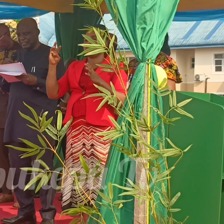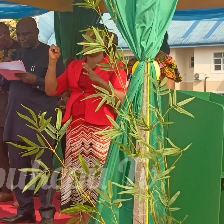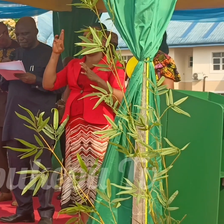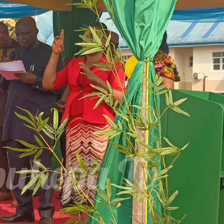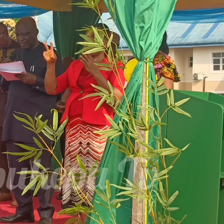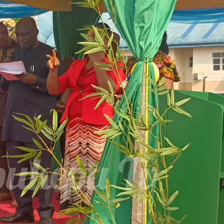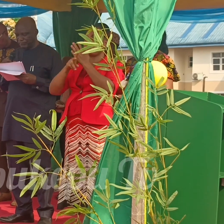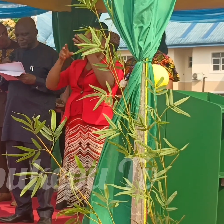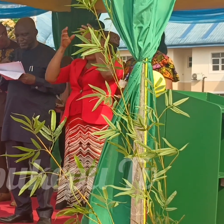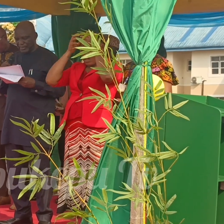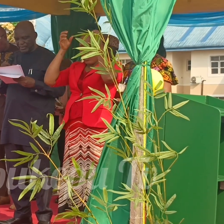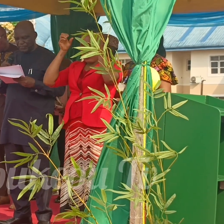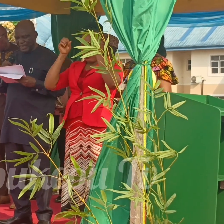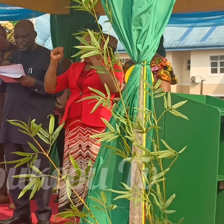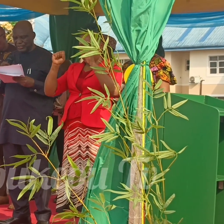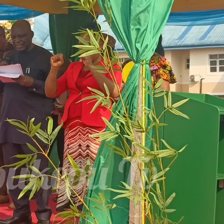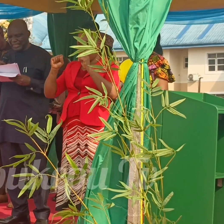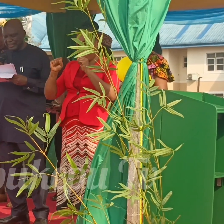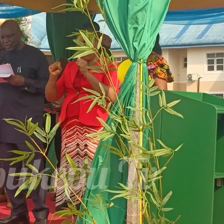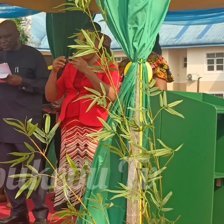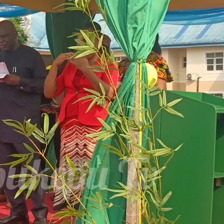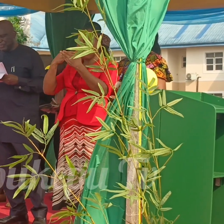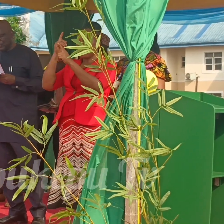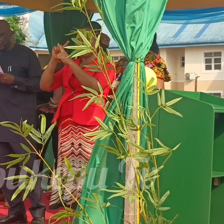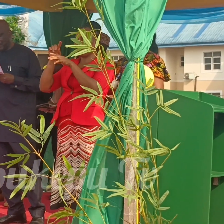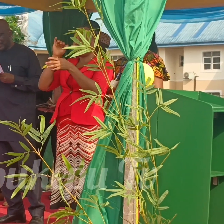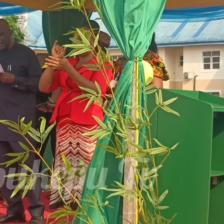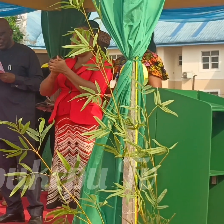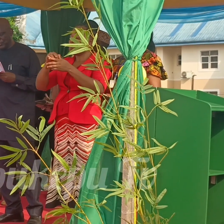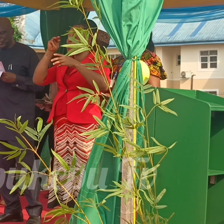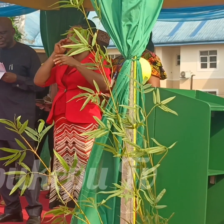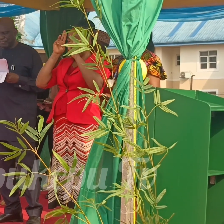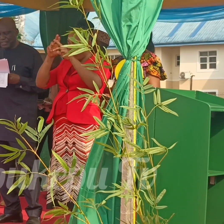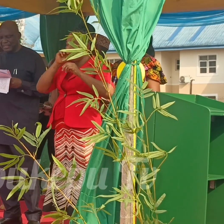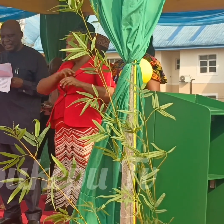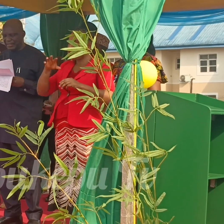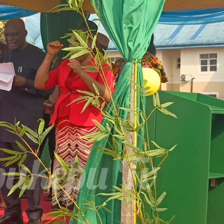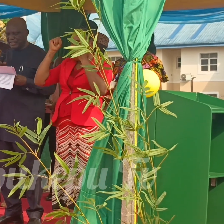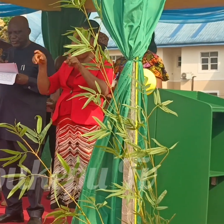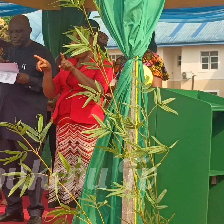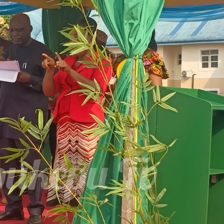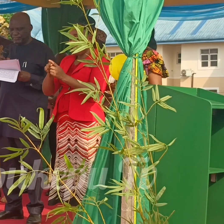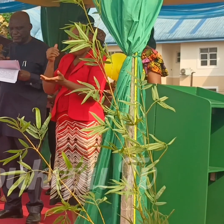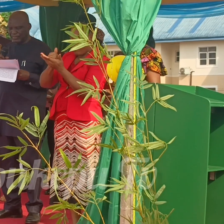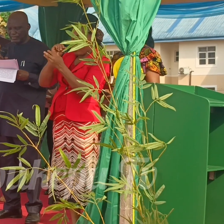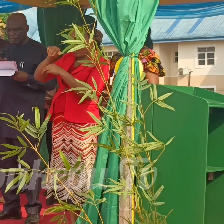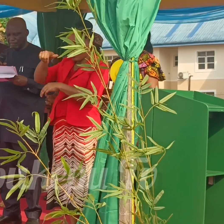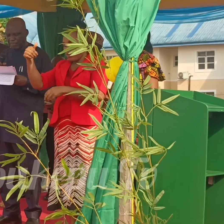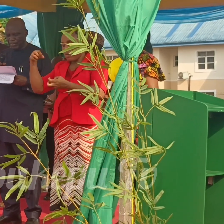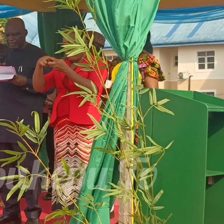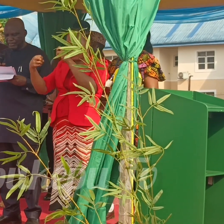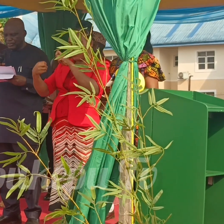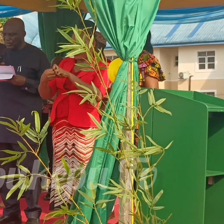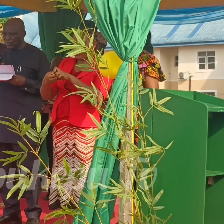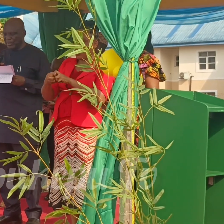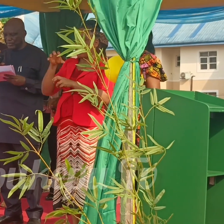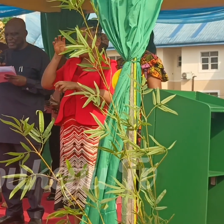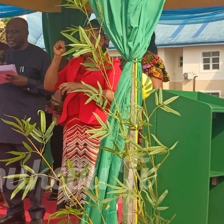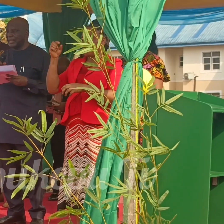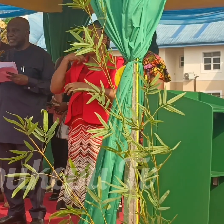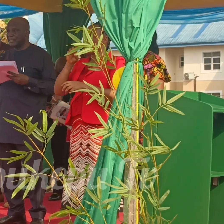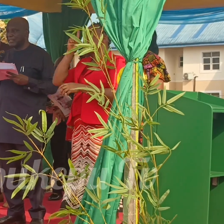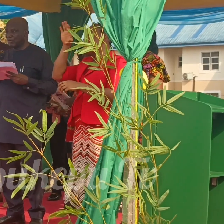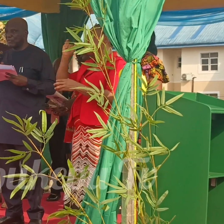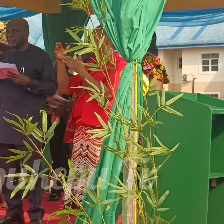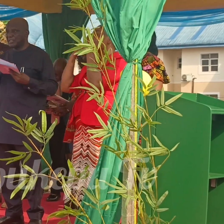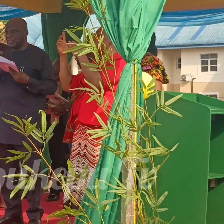President. Prior to that, the Honorable Minister of Power had also intervened in another issue. So we really